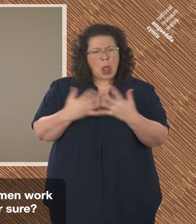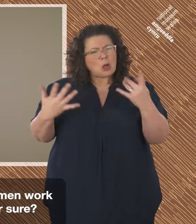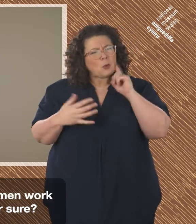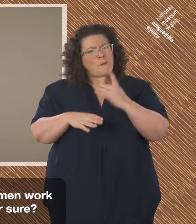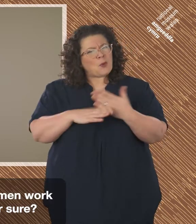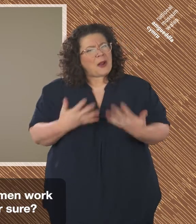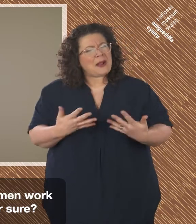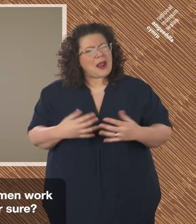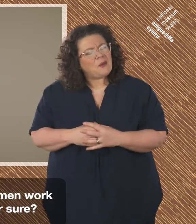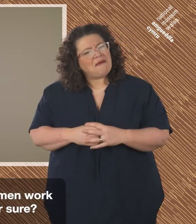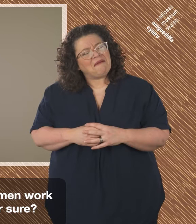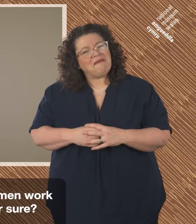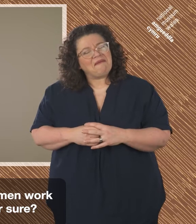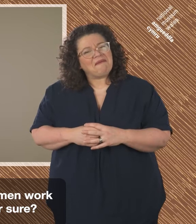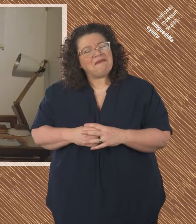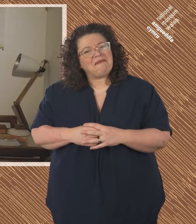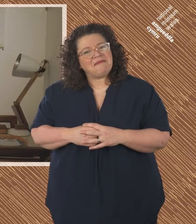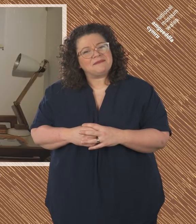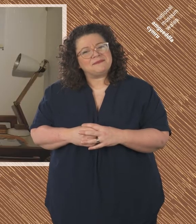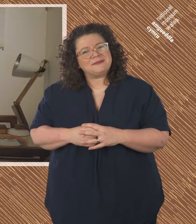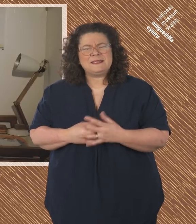Don't a lot of women work these days for sure?